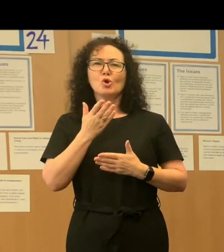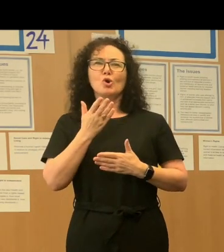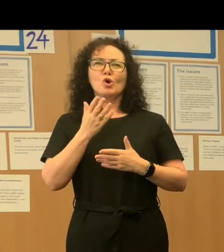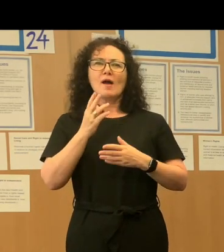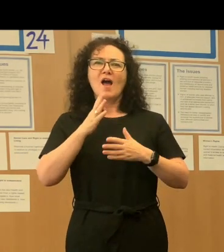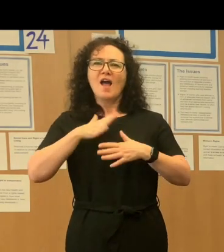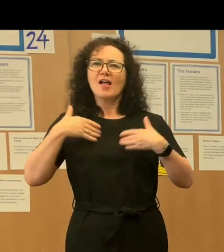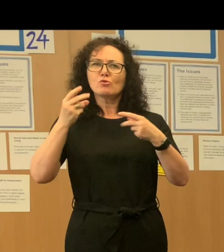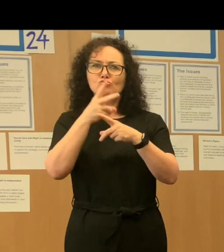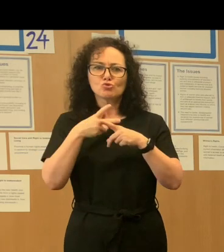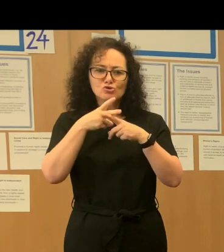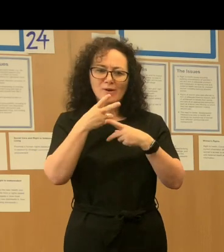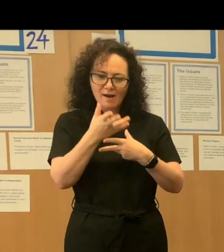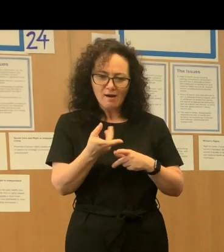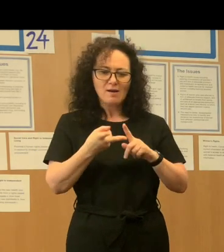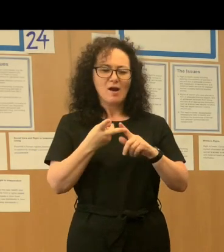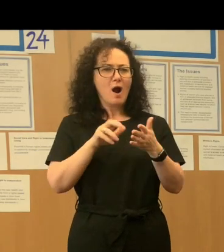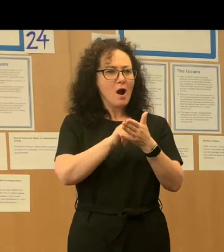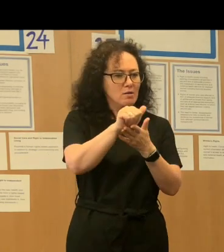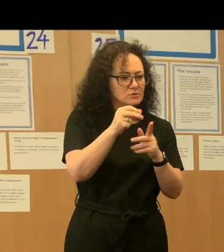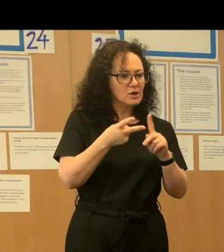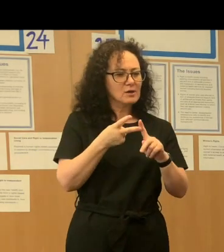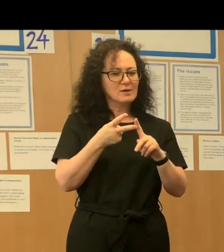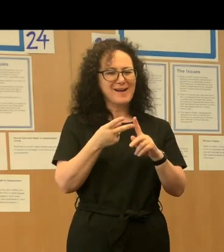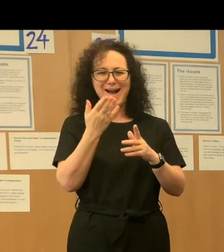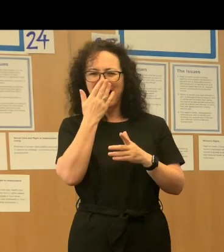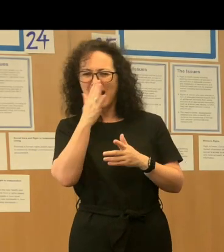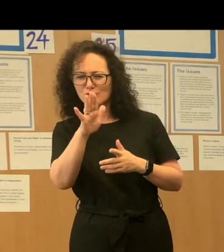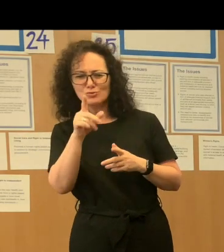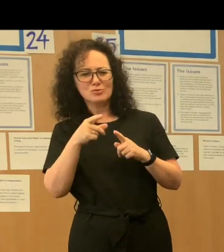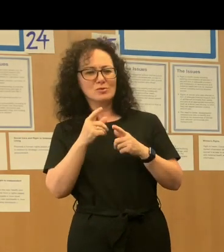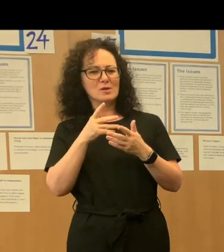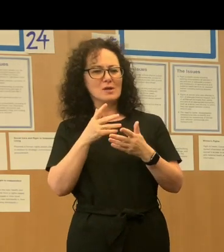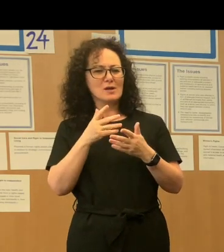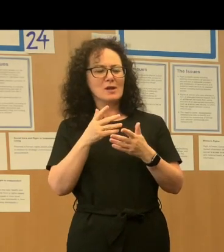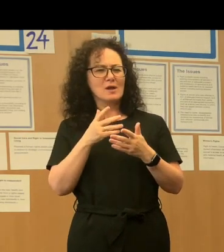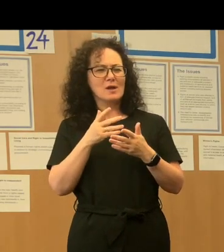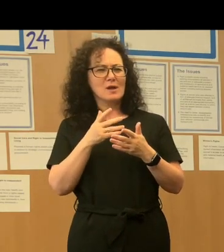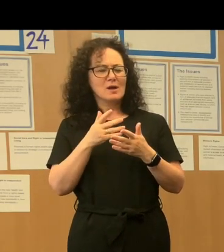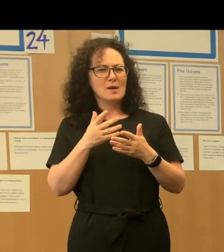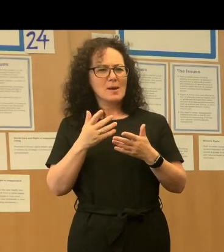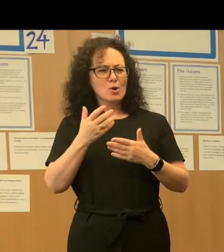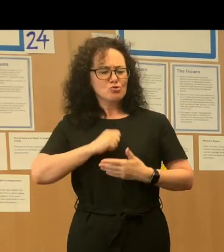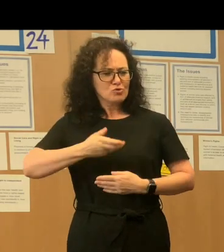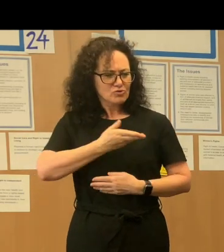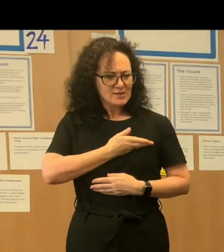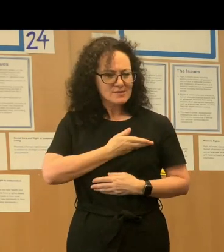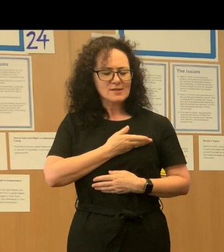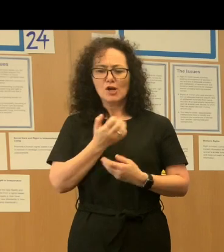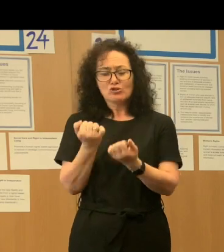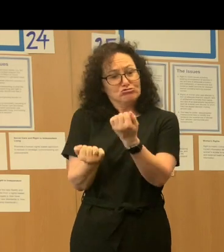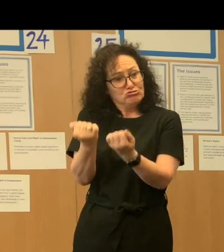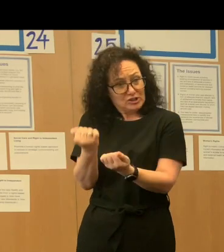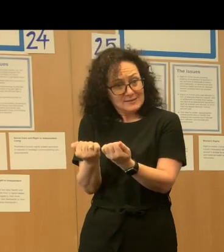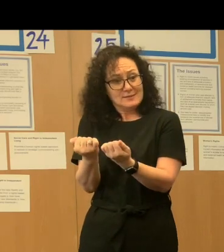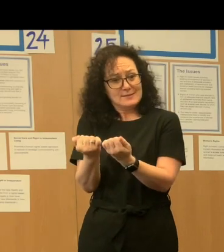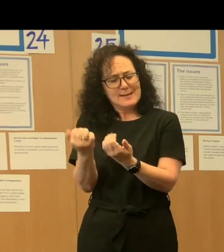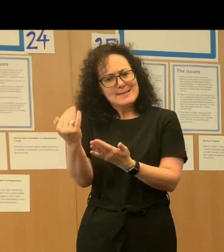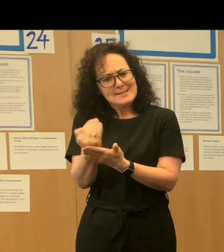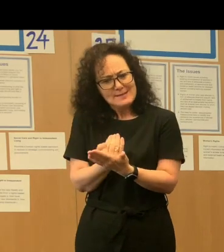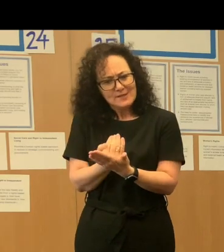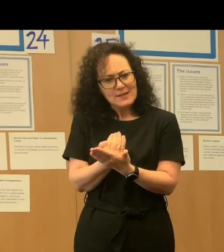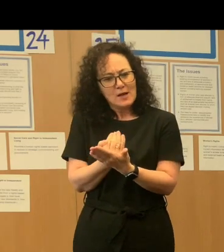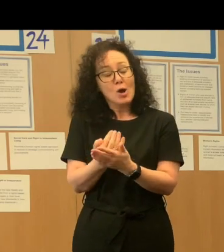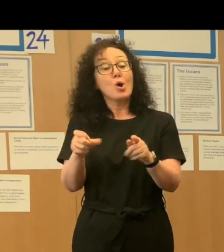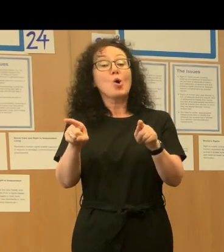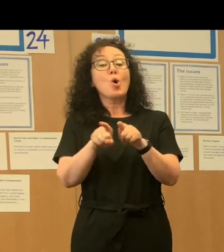adequate standard of living, improving rights in the context of justice and safety, and improving the way that Scotland took forward